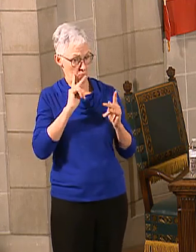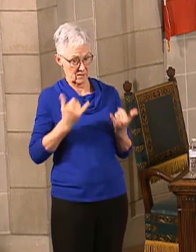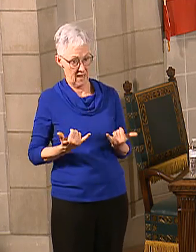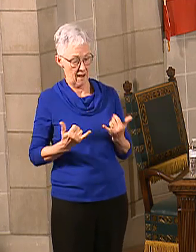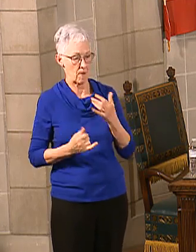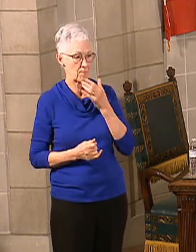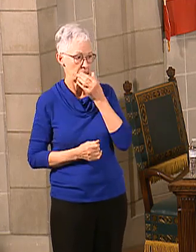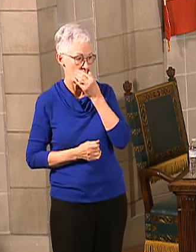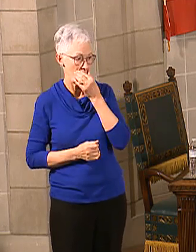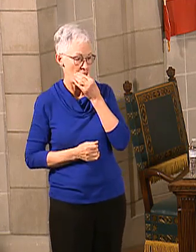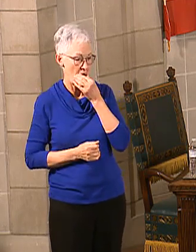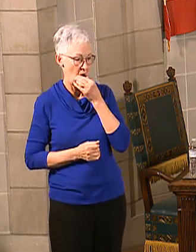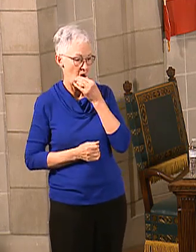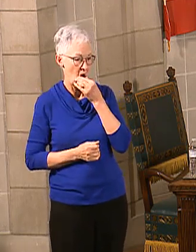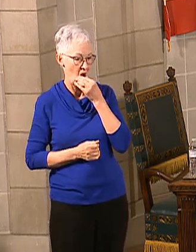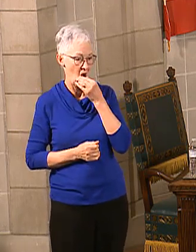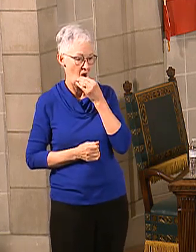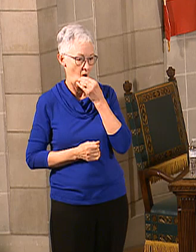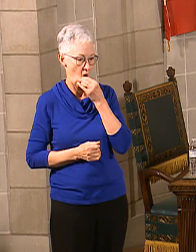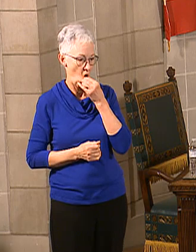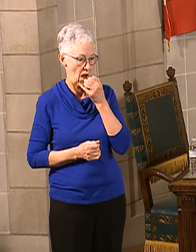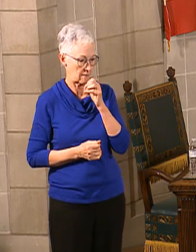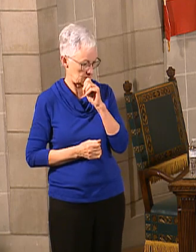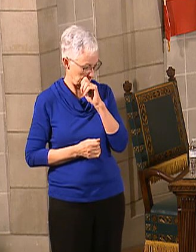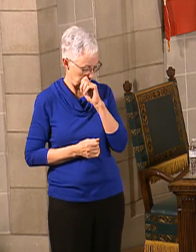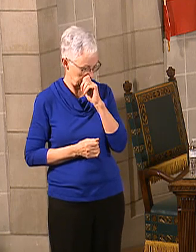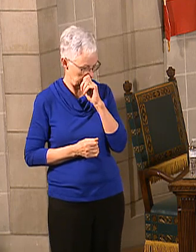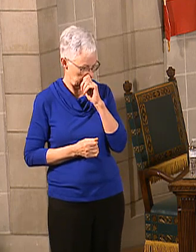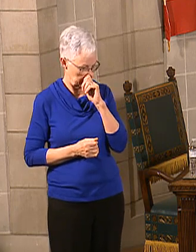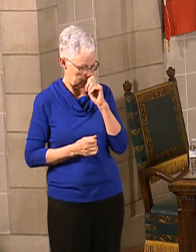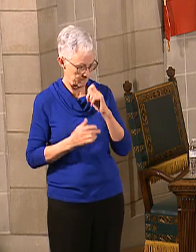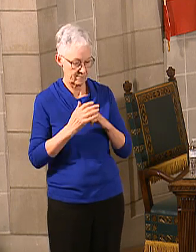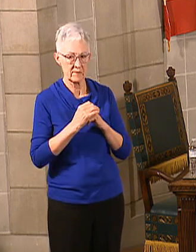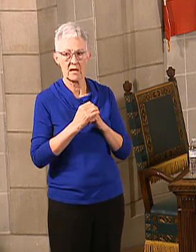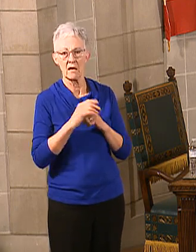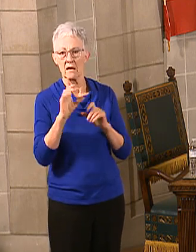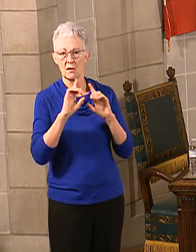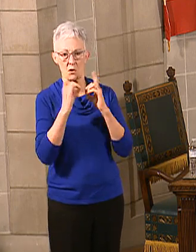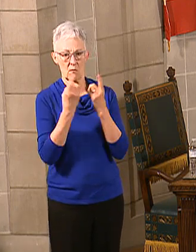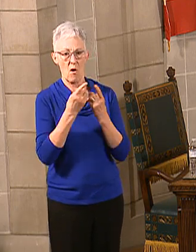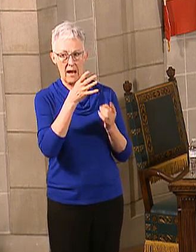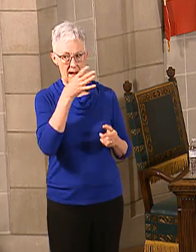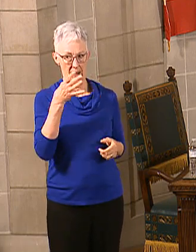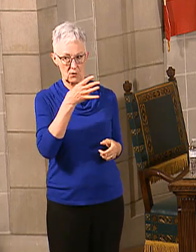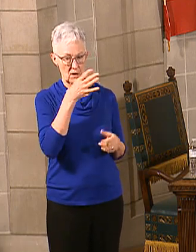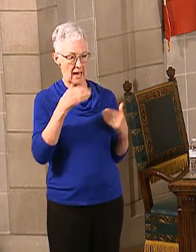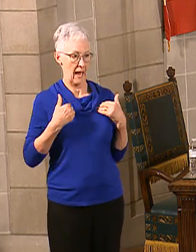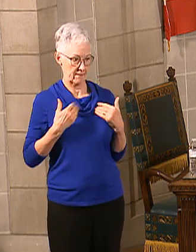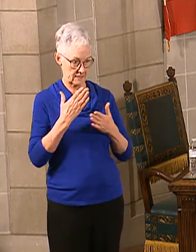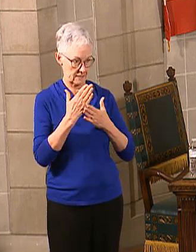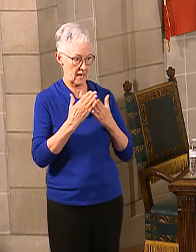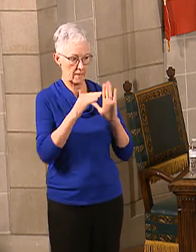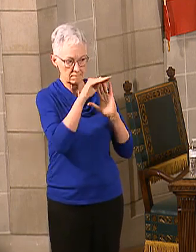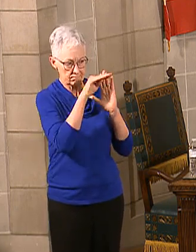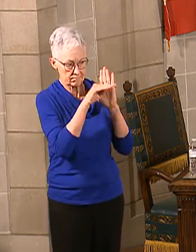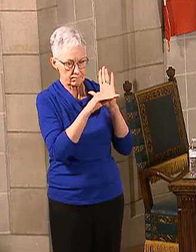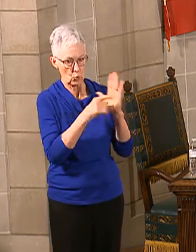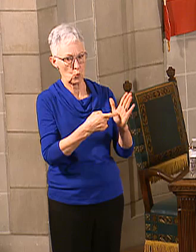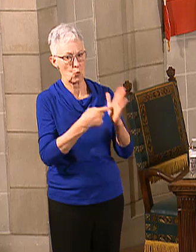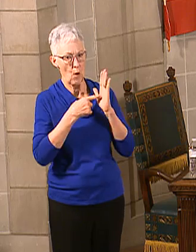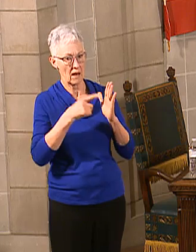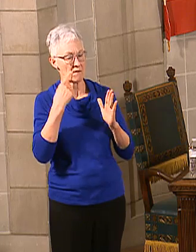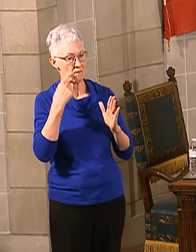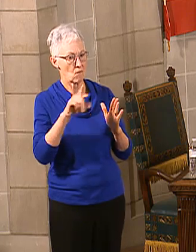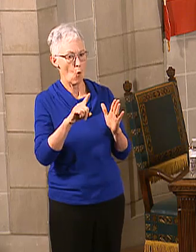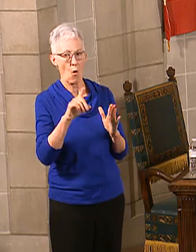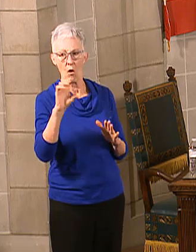And then finally, our Department of Agriculture has put out guidance with regard to sale barns. Again, these are businesses that are essential, but they